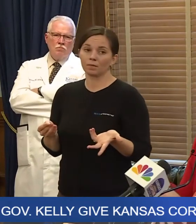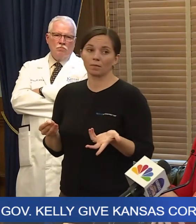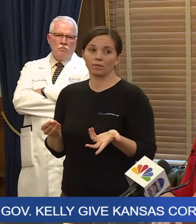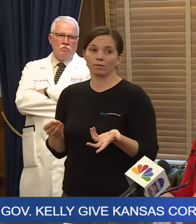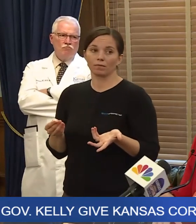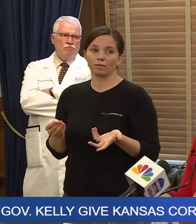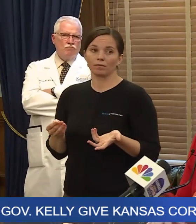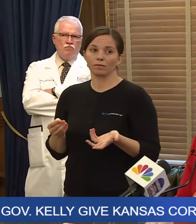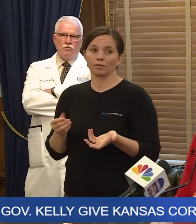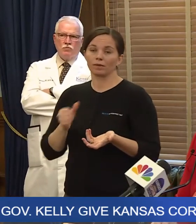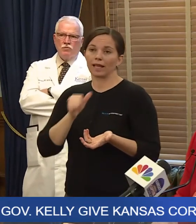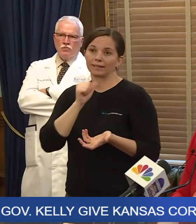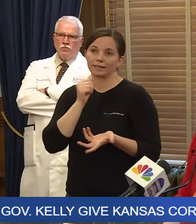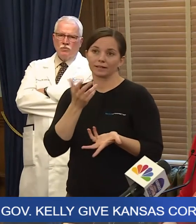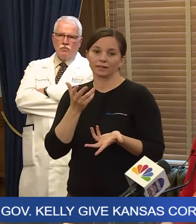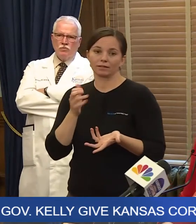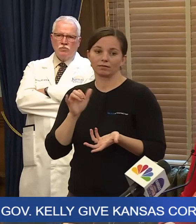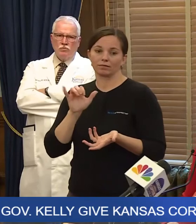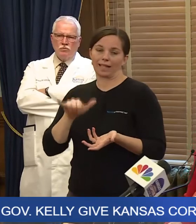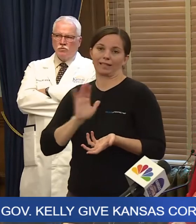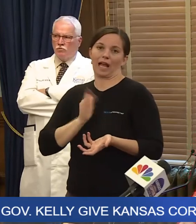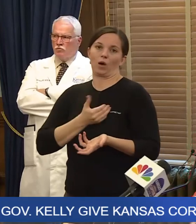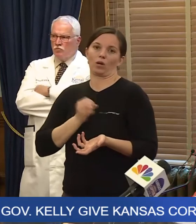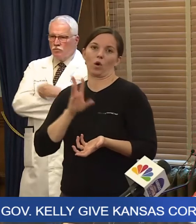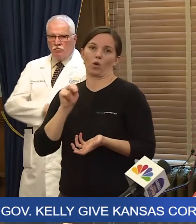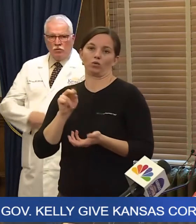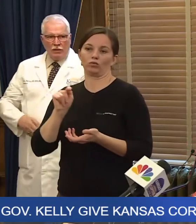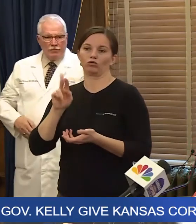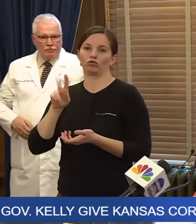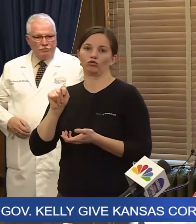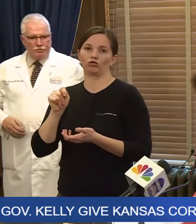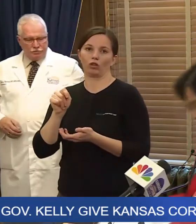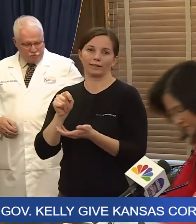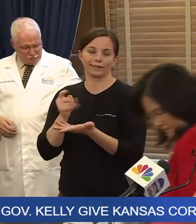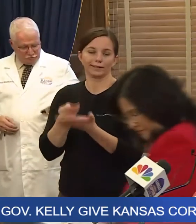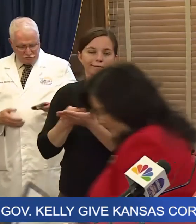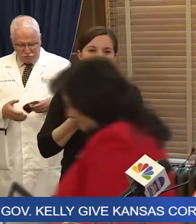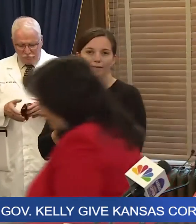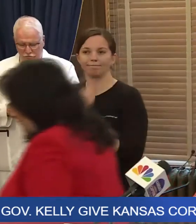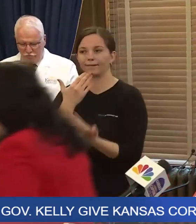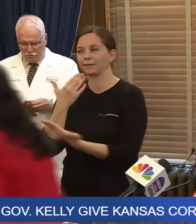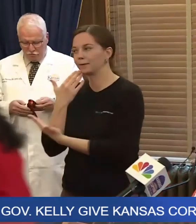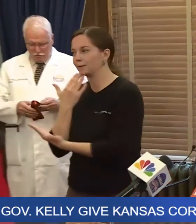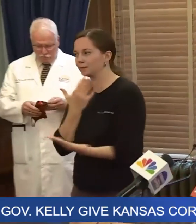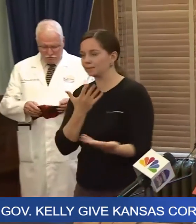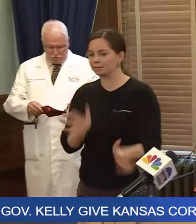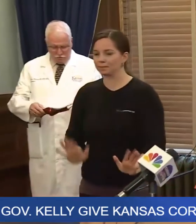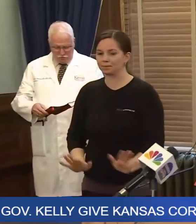our own trust fund, yes. Thank you. Thank you.